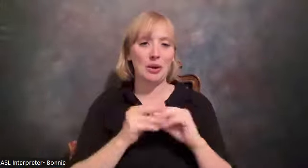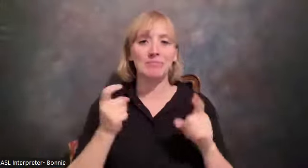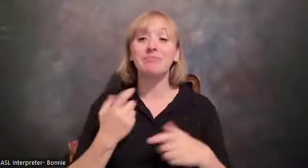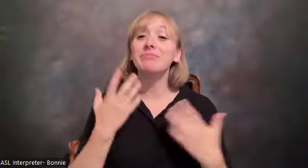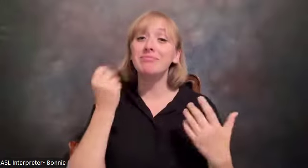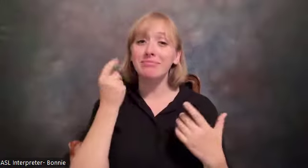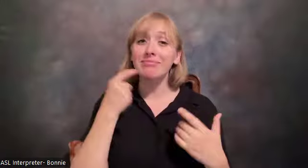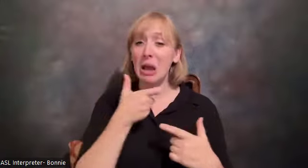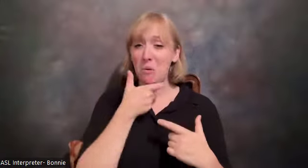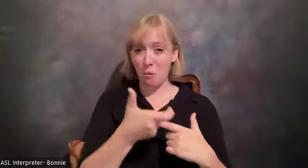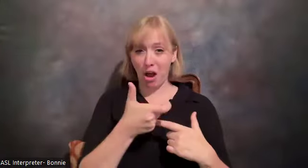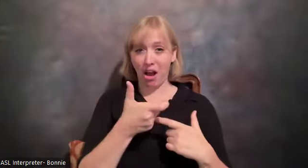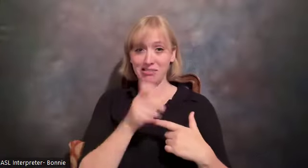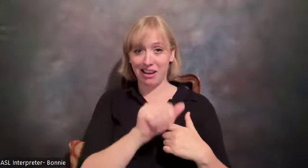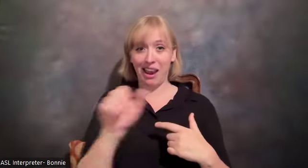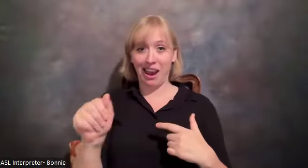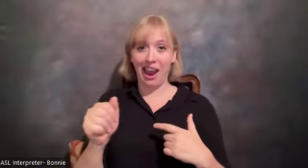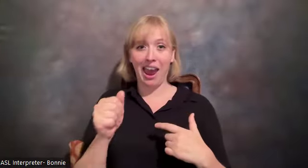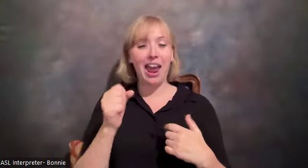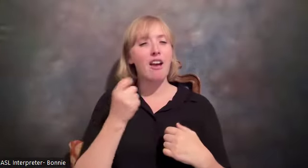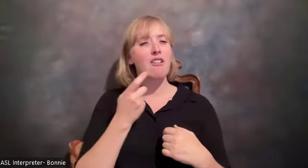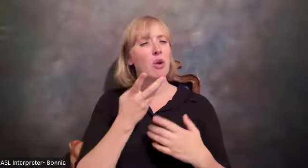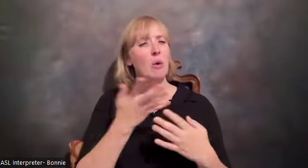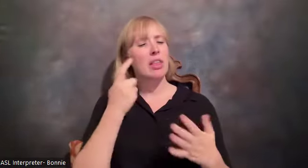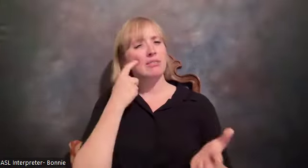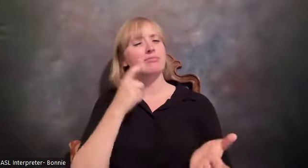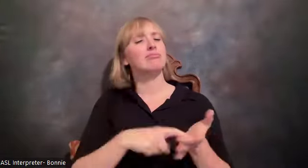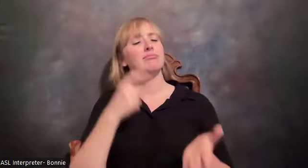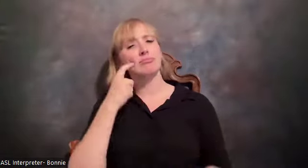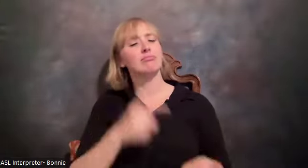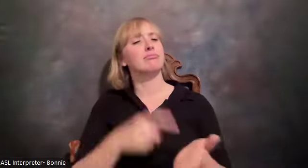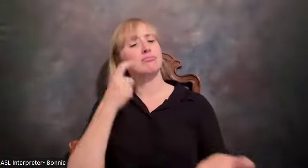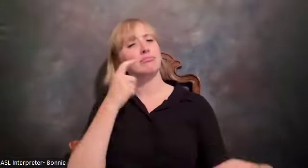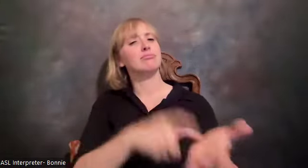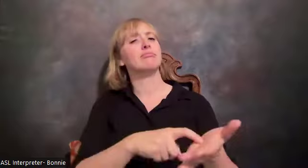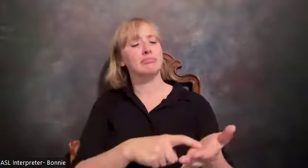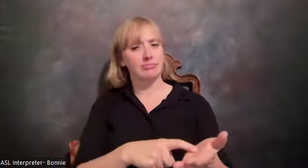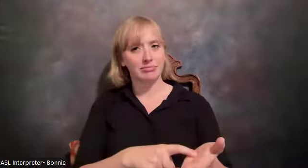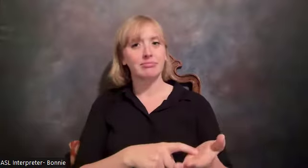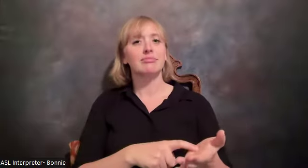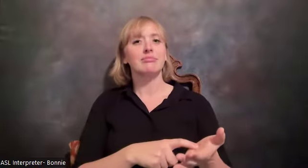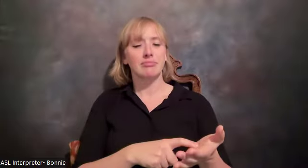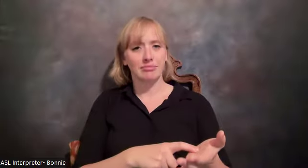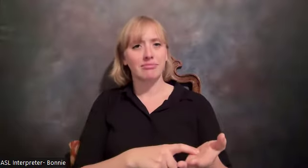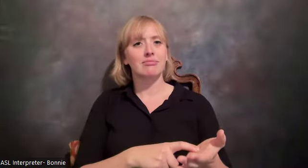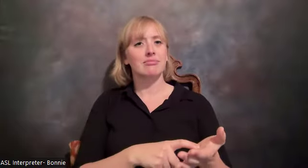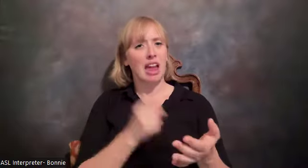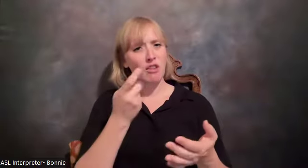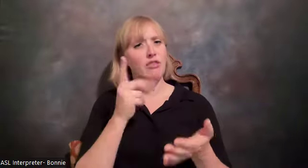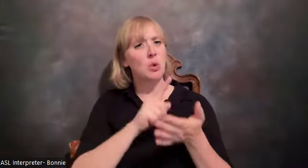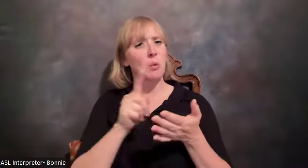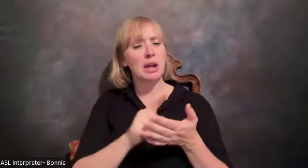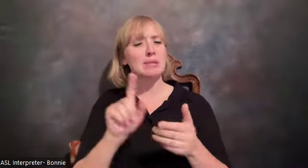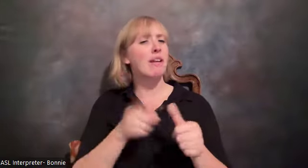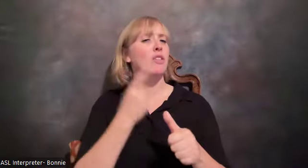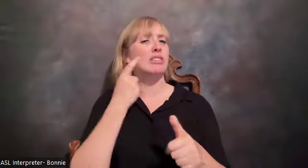watching Alcoholics Anonymous, a couple of things really struck me over those couple of weeks as I was in my first impression